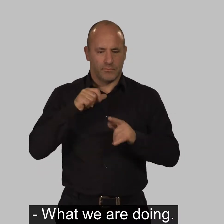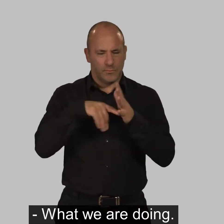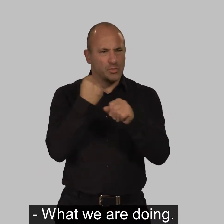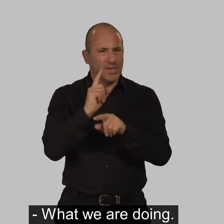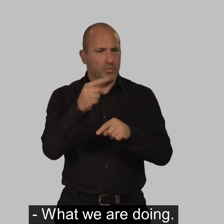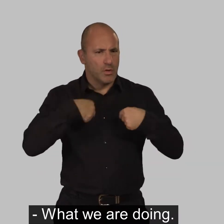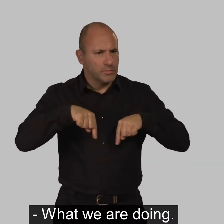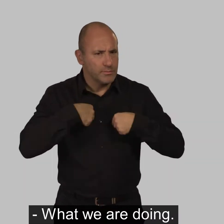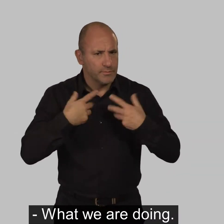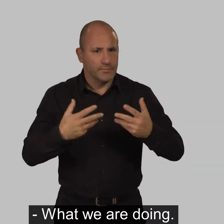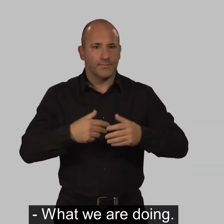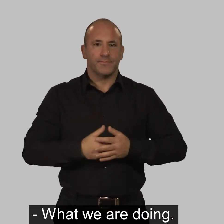What we are doing.